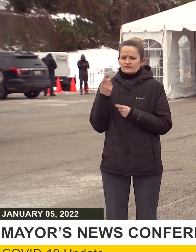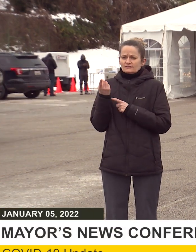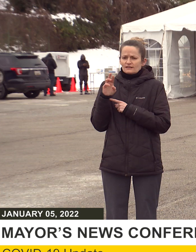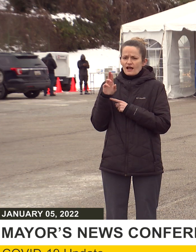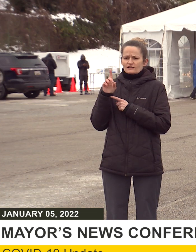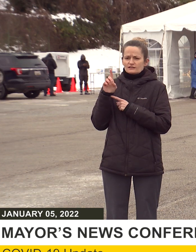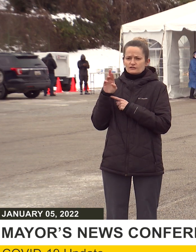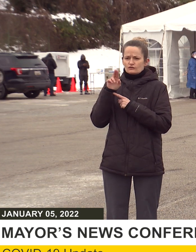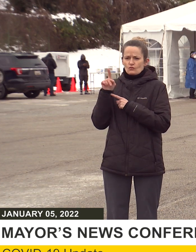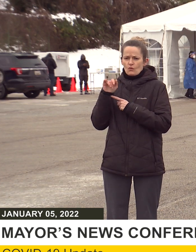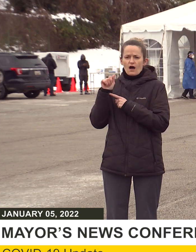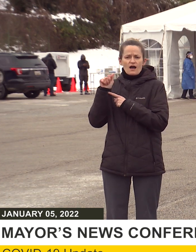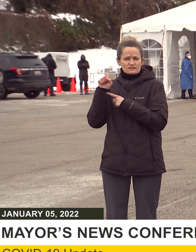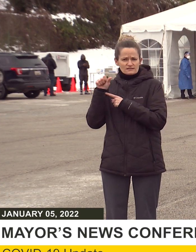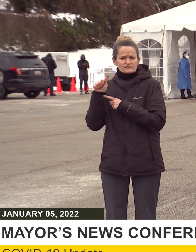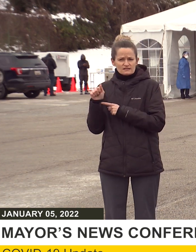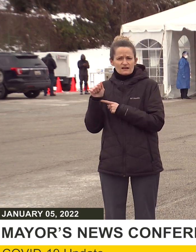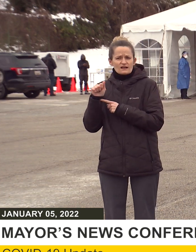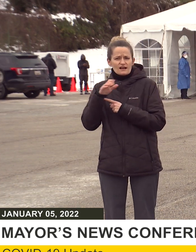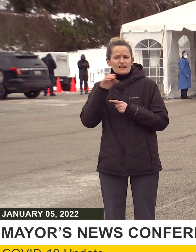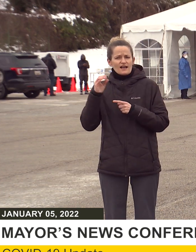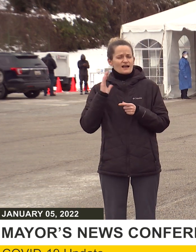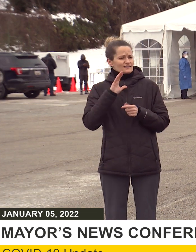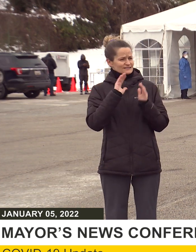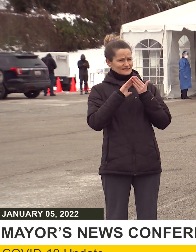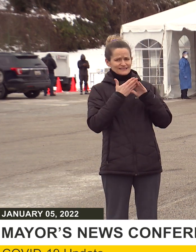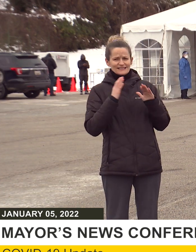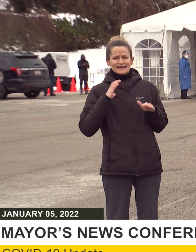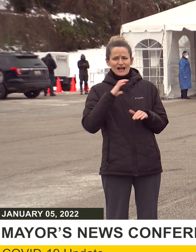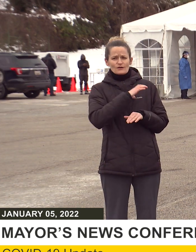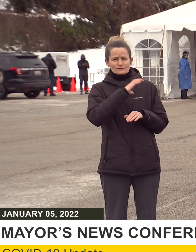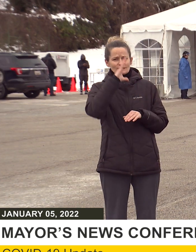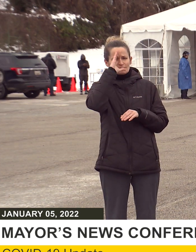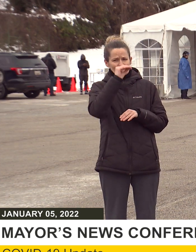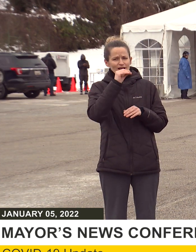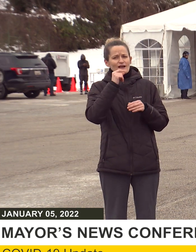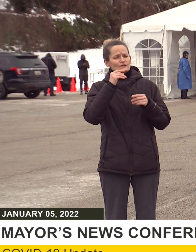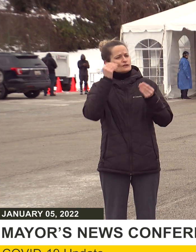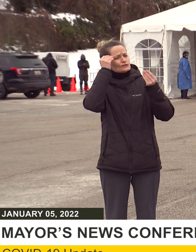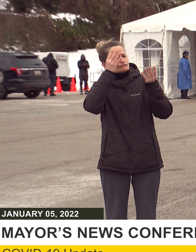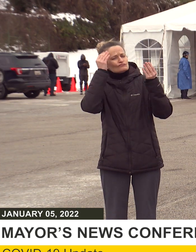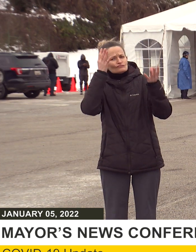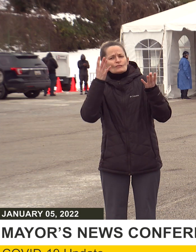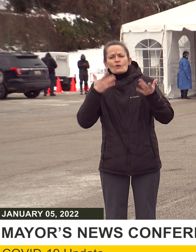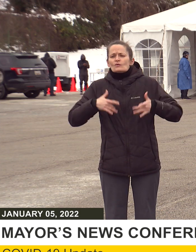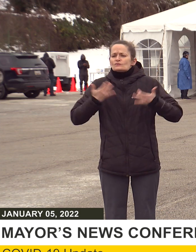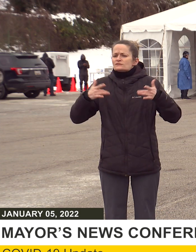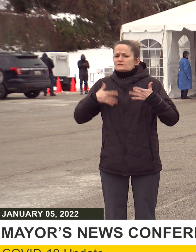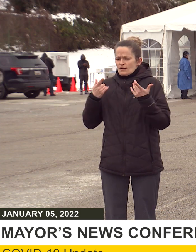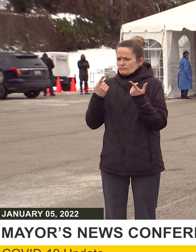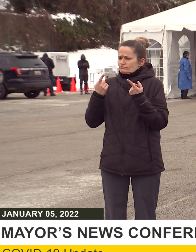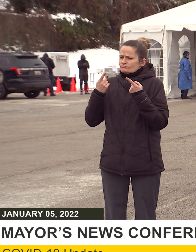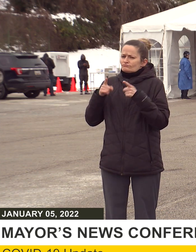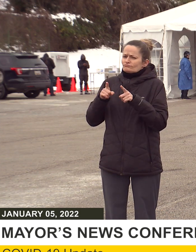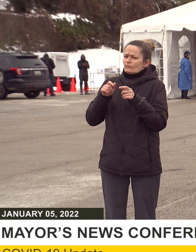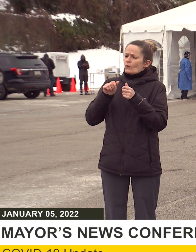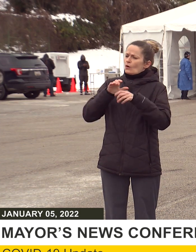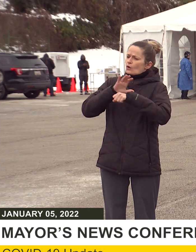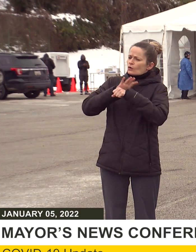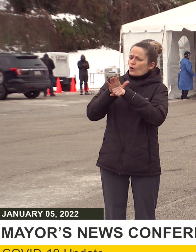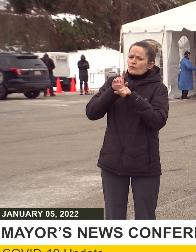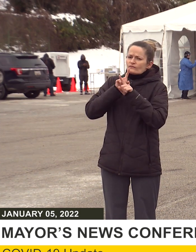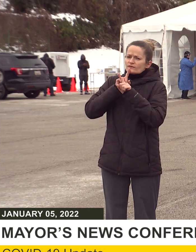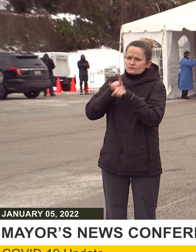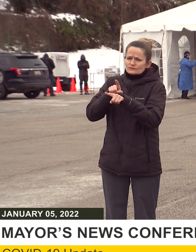Councilman Isaac Yitzi Seifler to provide updates on the city's COVID-19 response efforts. With